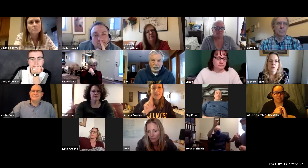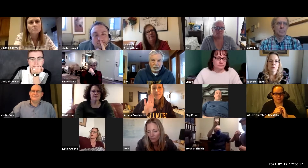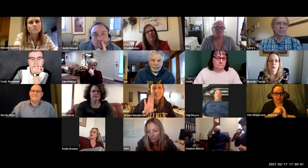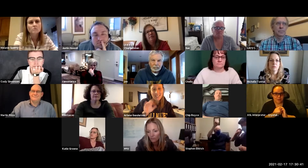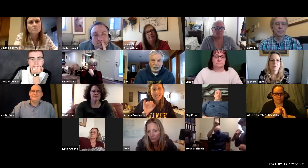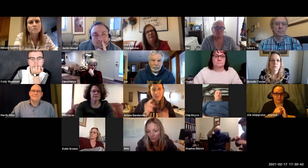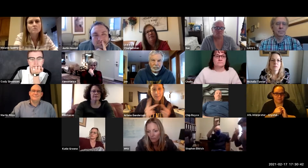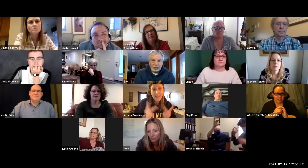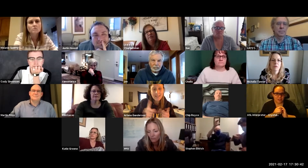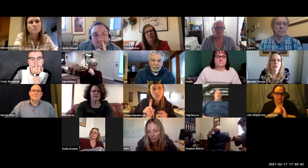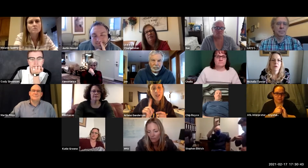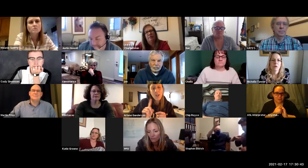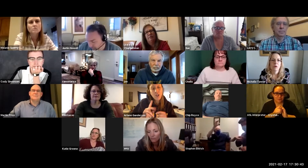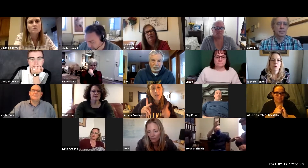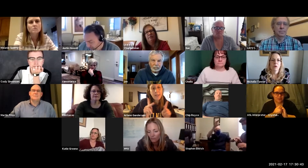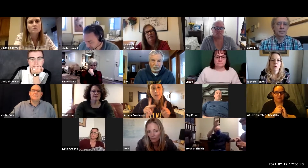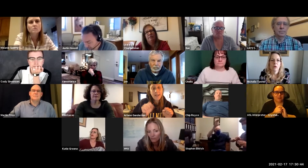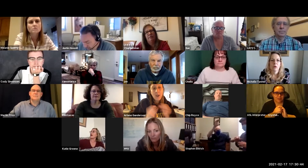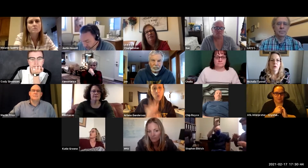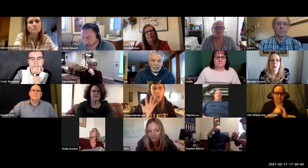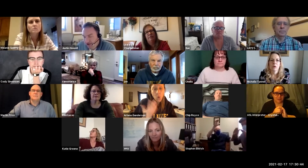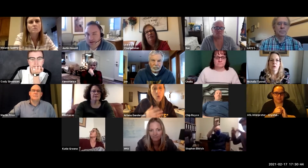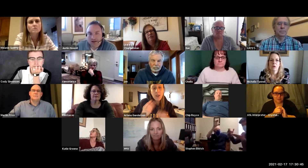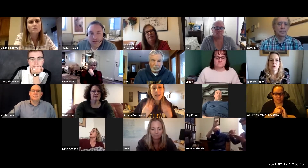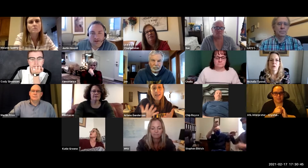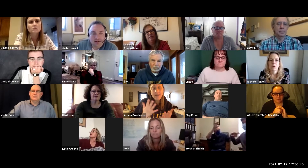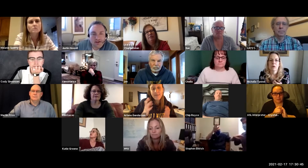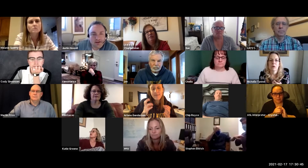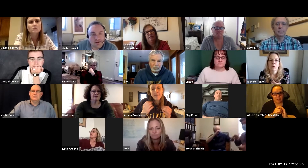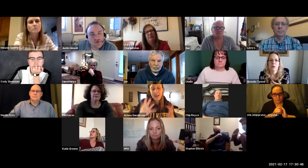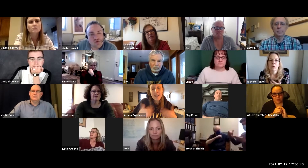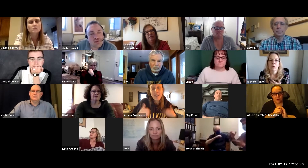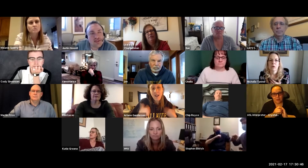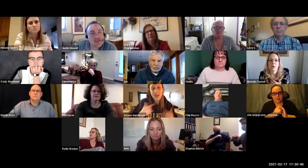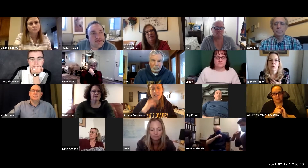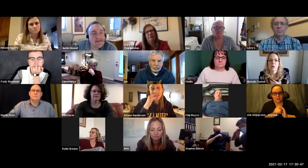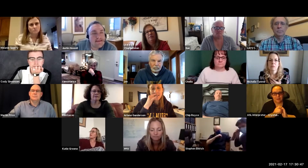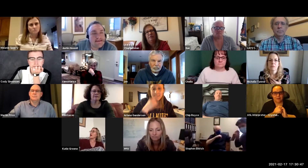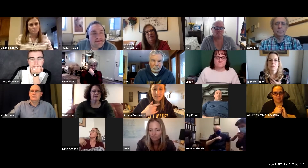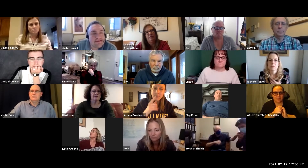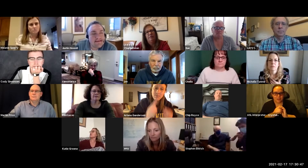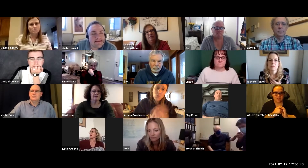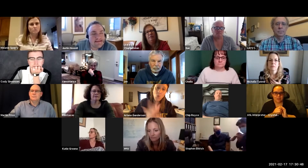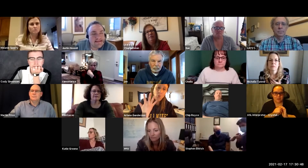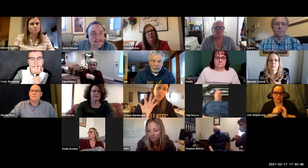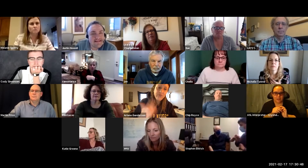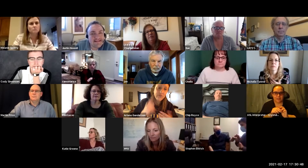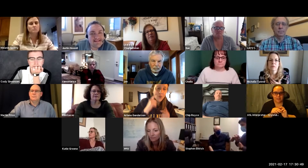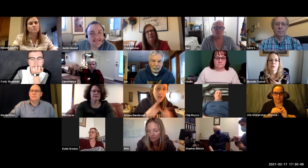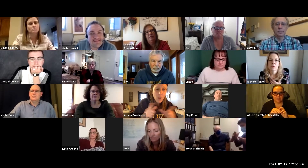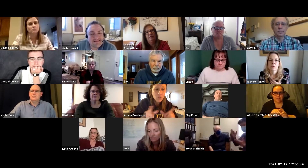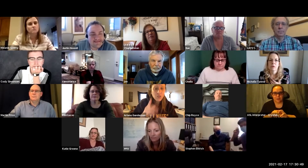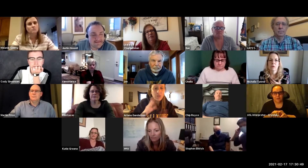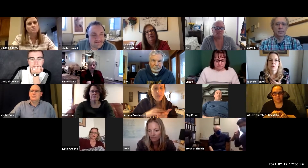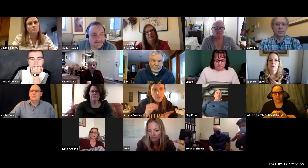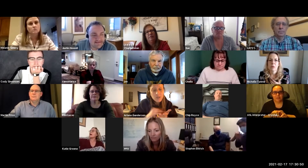as a person to do that, I would nominate Michelle Tanner too. USDB is a place where a lot of people can grow, and she gives a lot of our